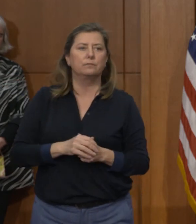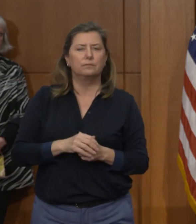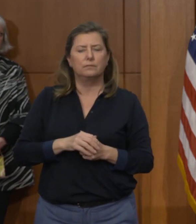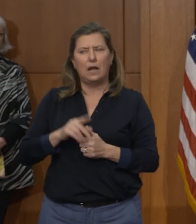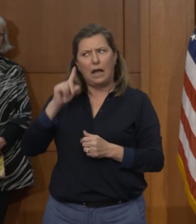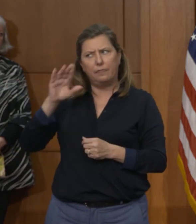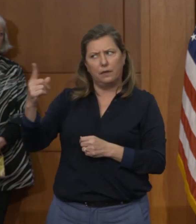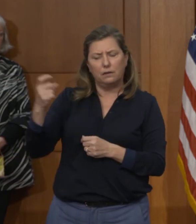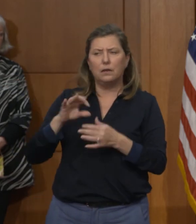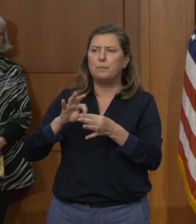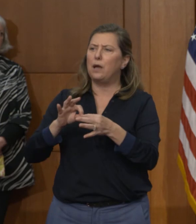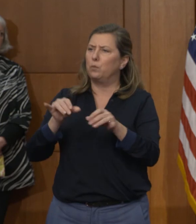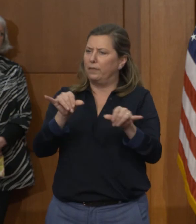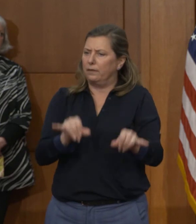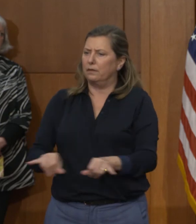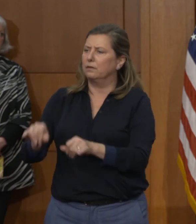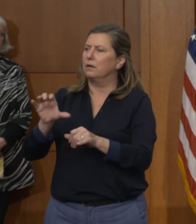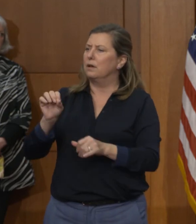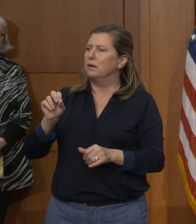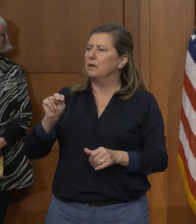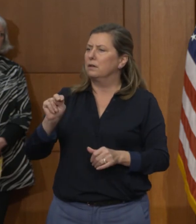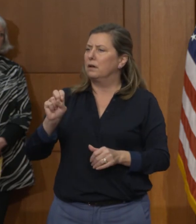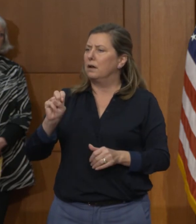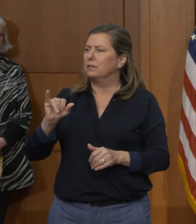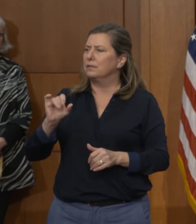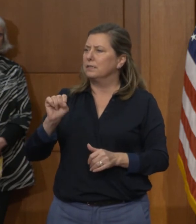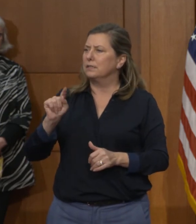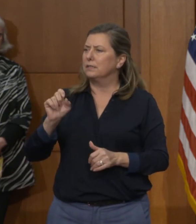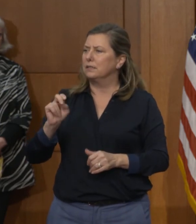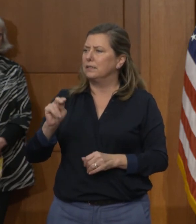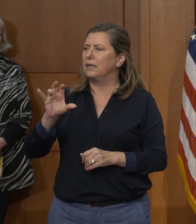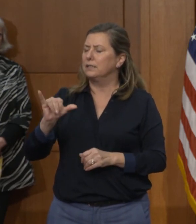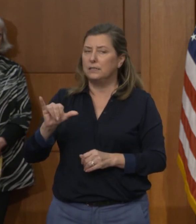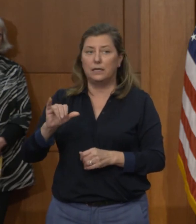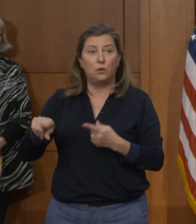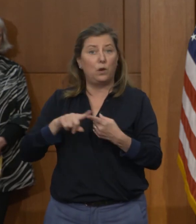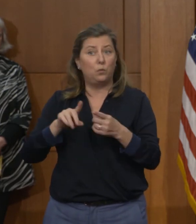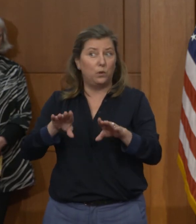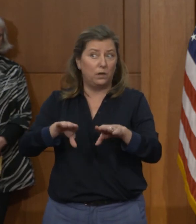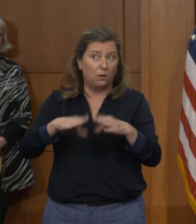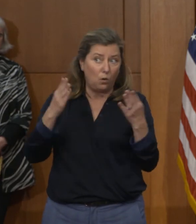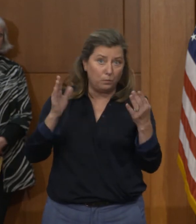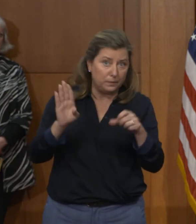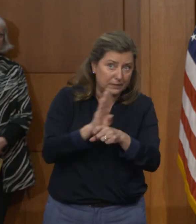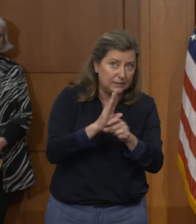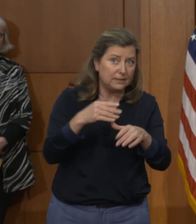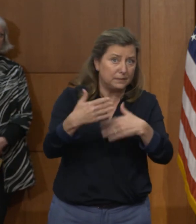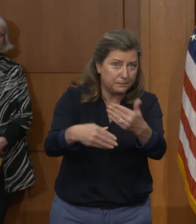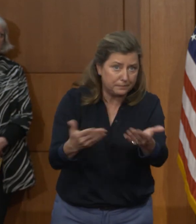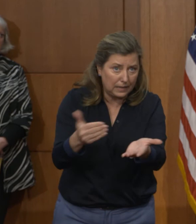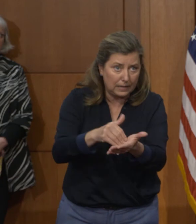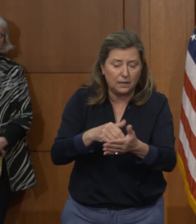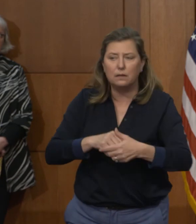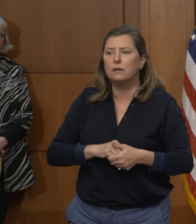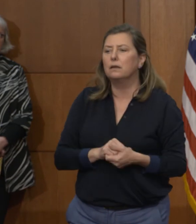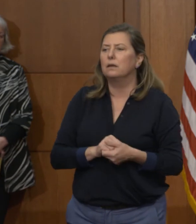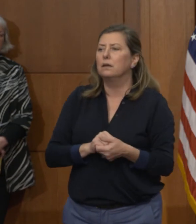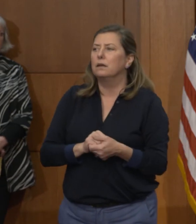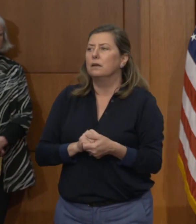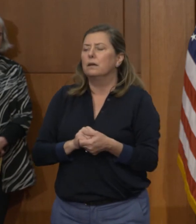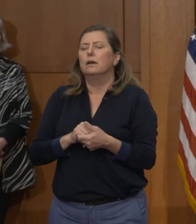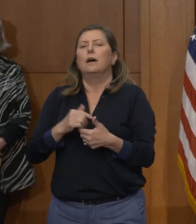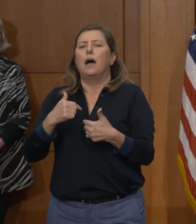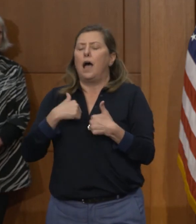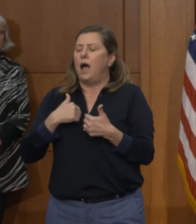with consistency as we move forward with easing these restrictions. And I'm in